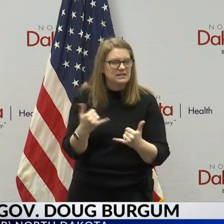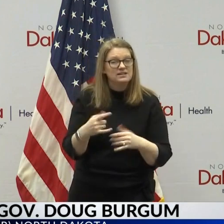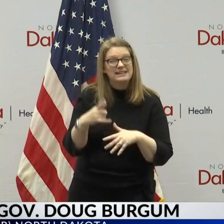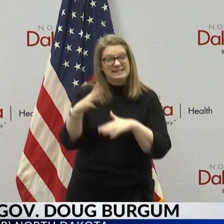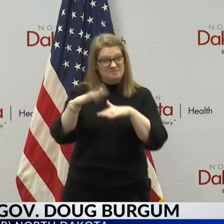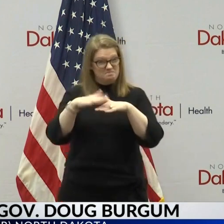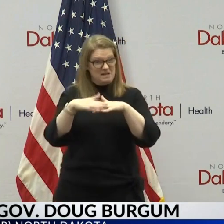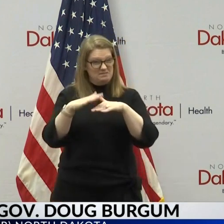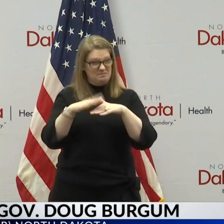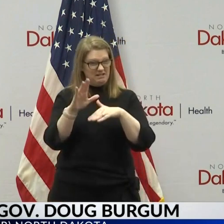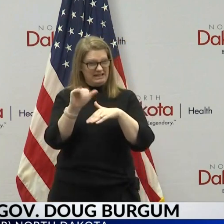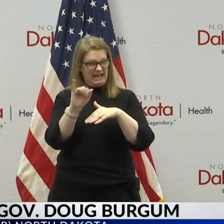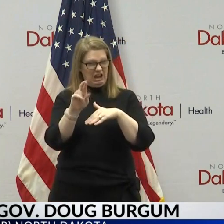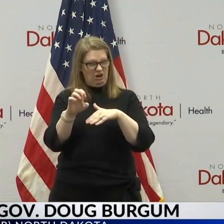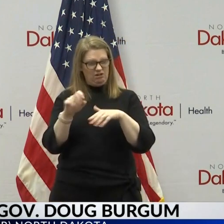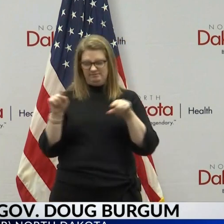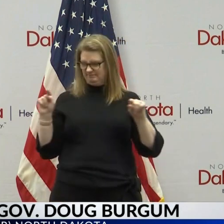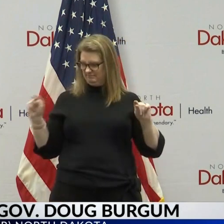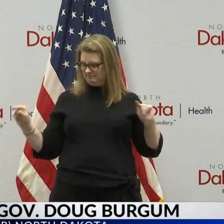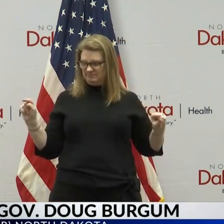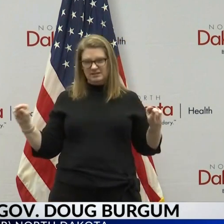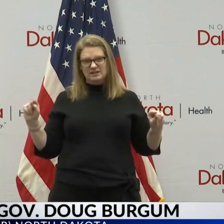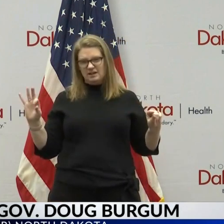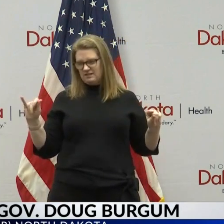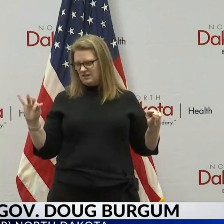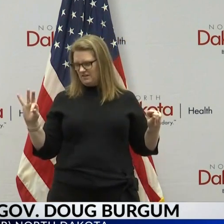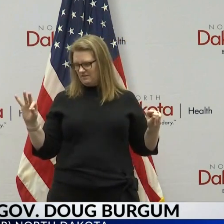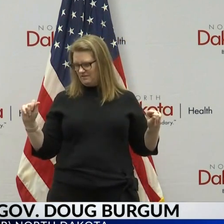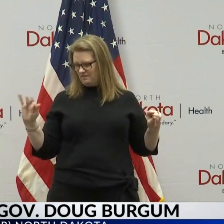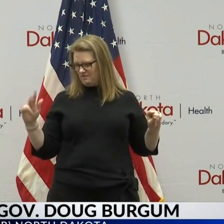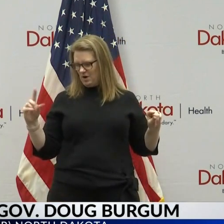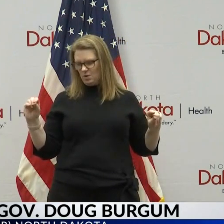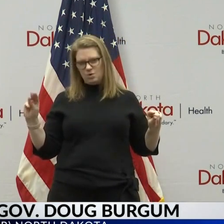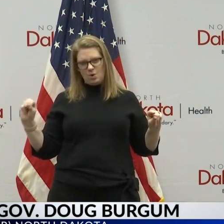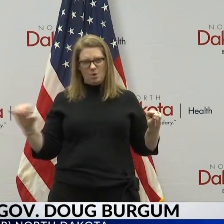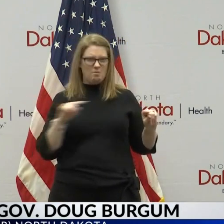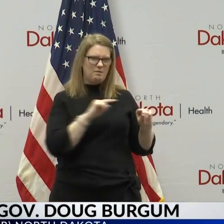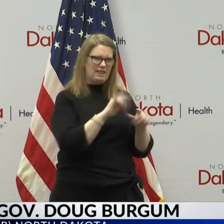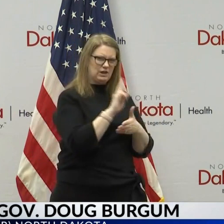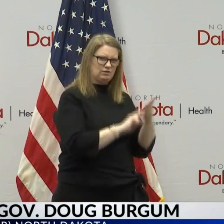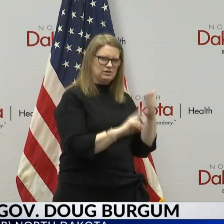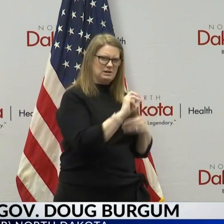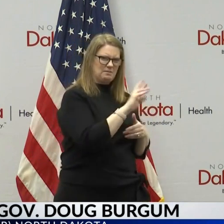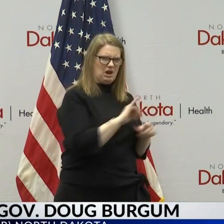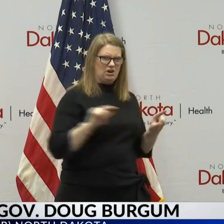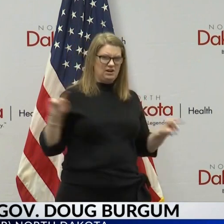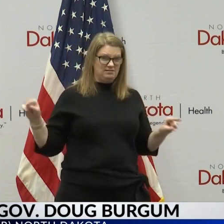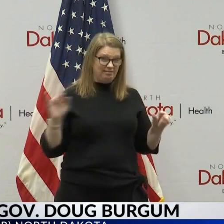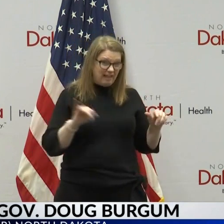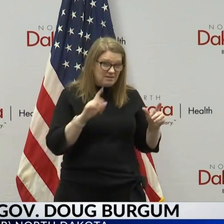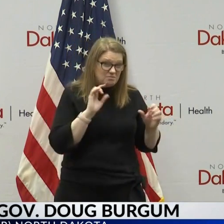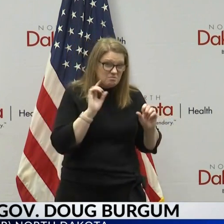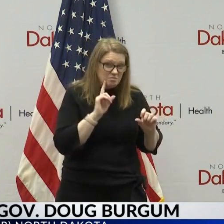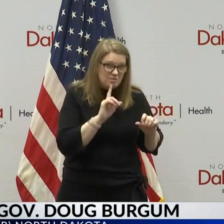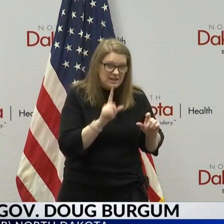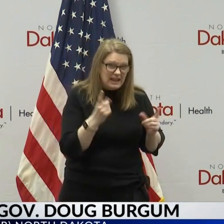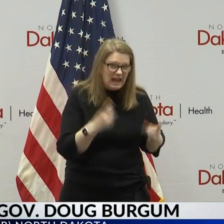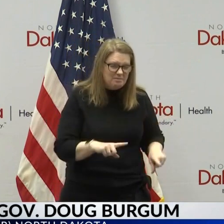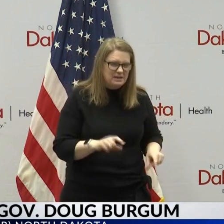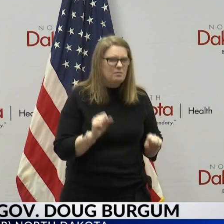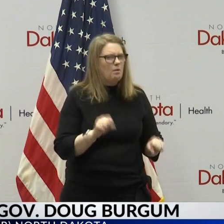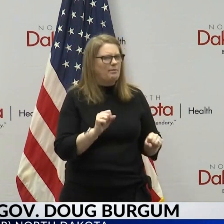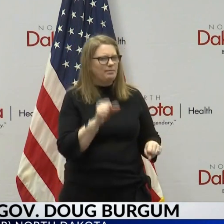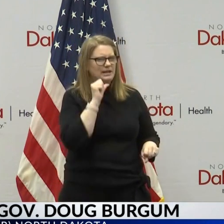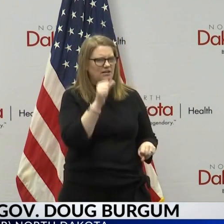care facilities would be again a very unlikely scenario. Together we can continue to